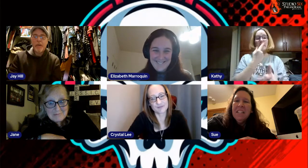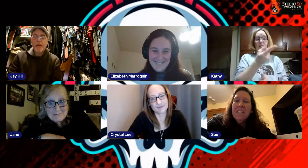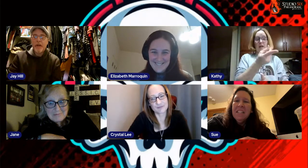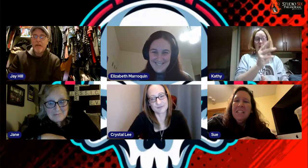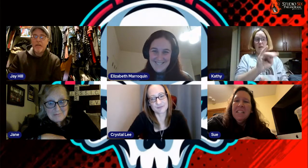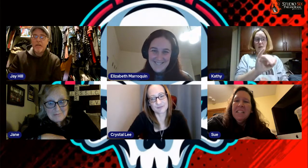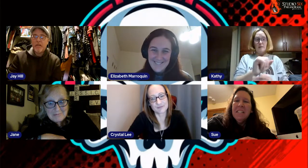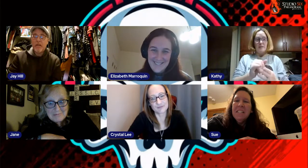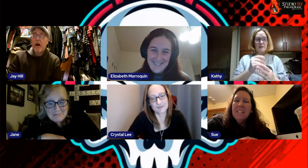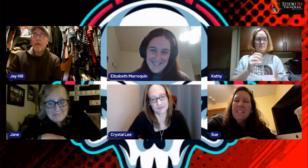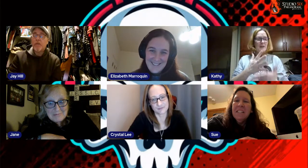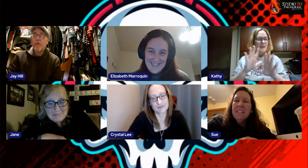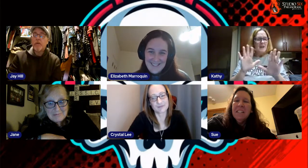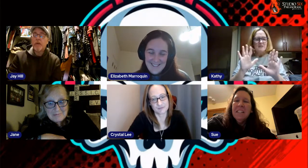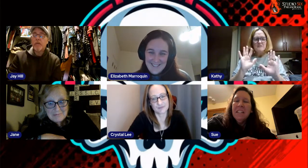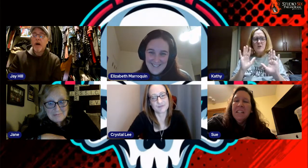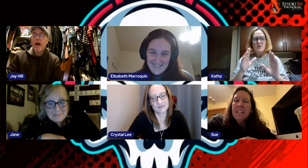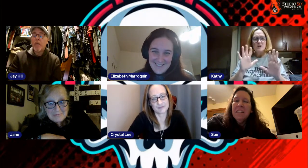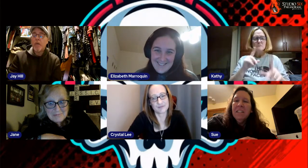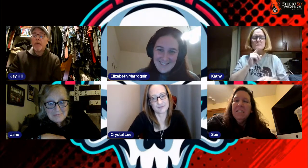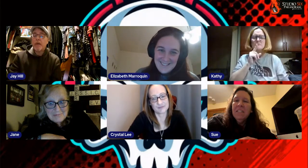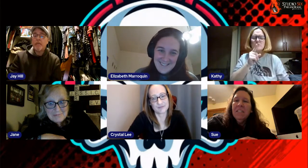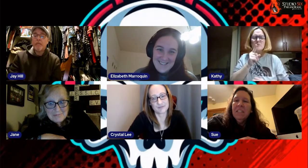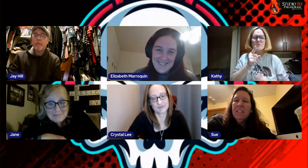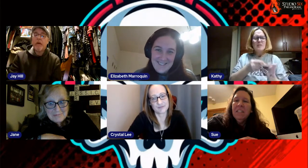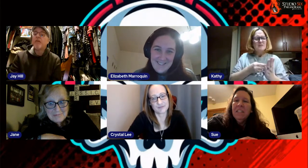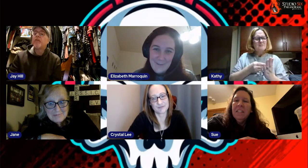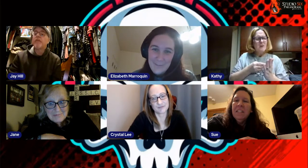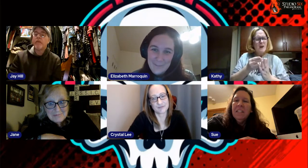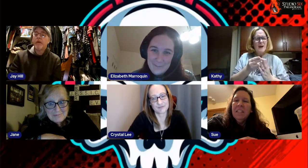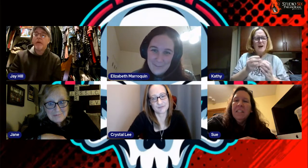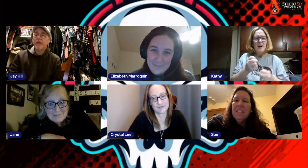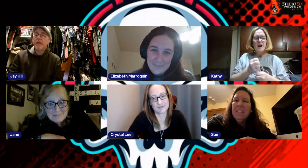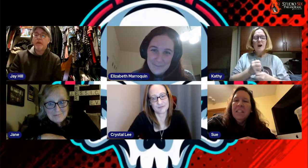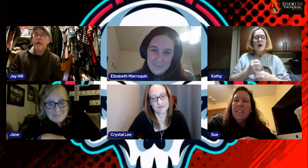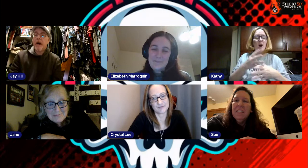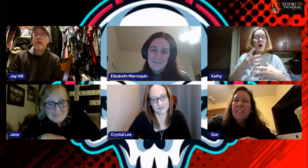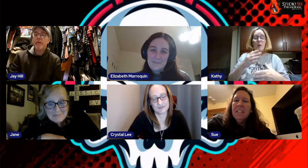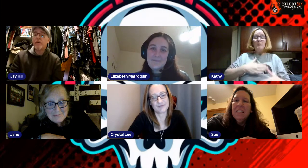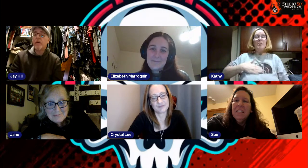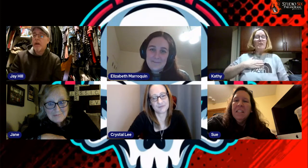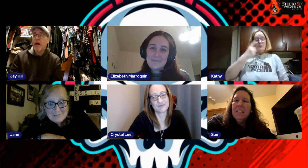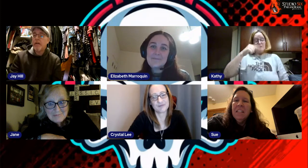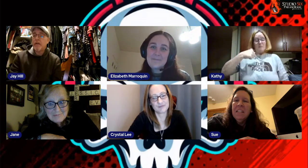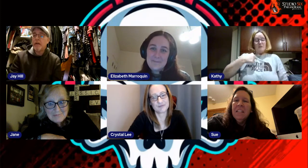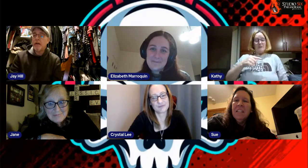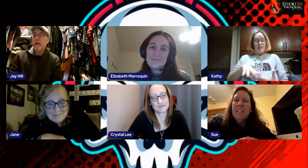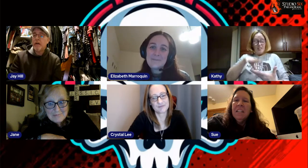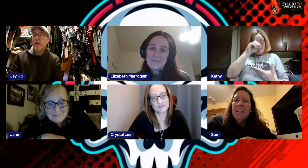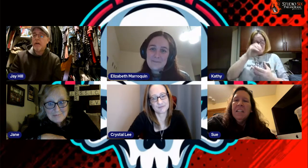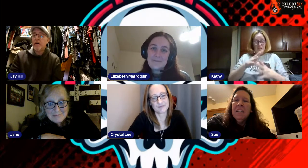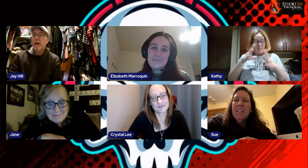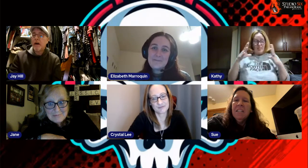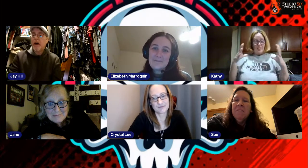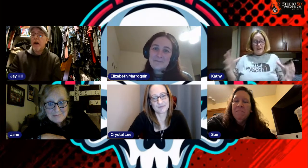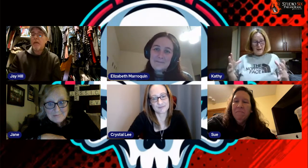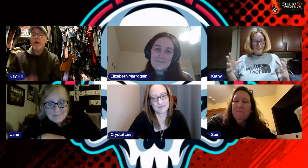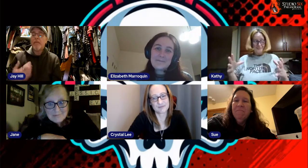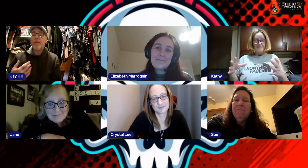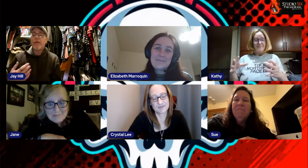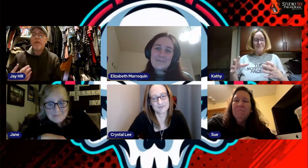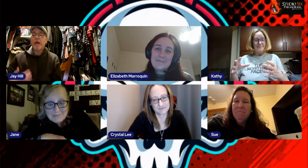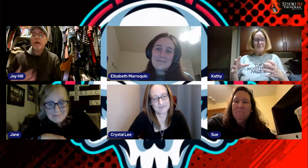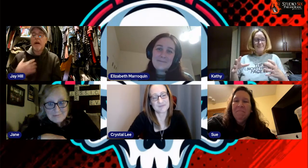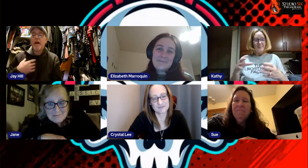it's been a truly eye-opening pleasure for me. I've learned a lot.